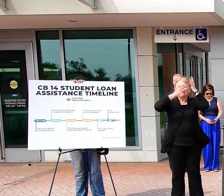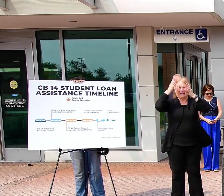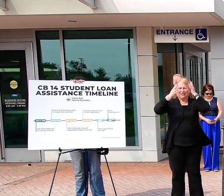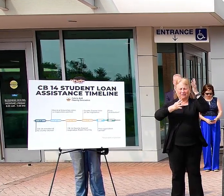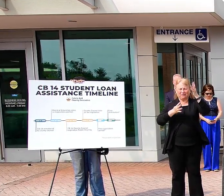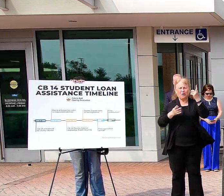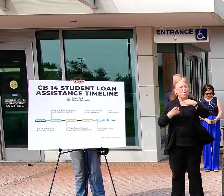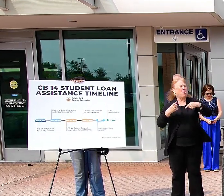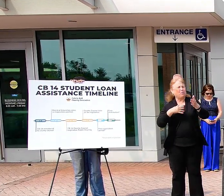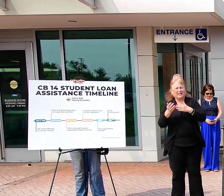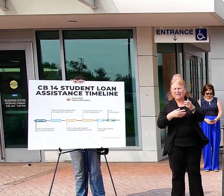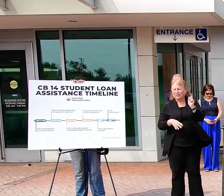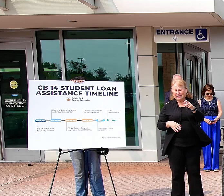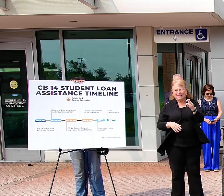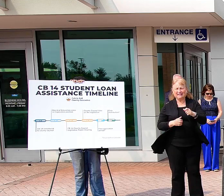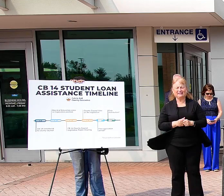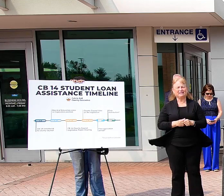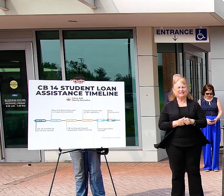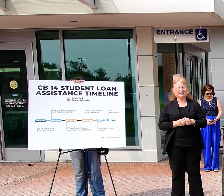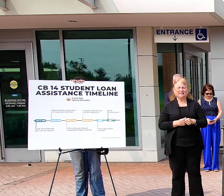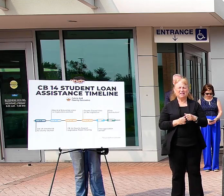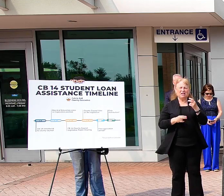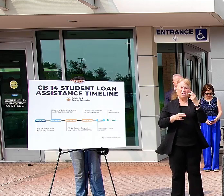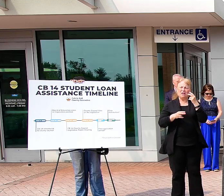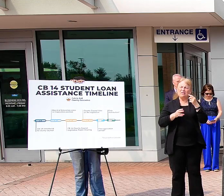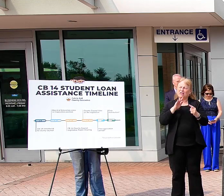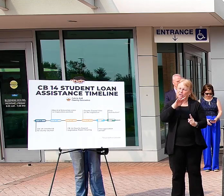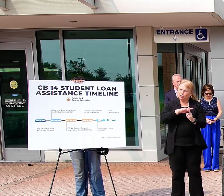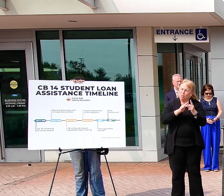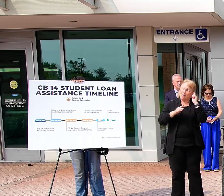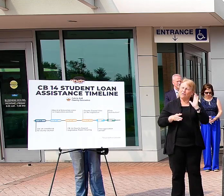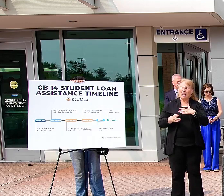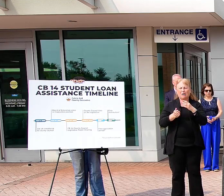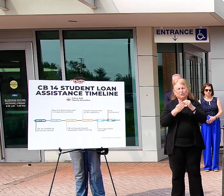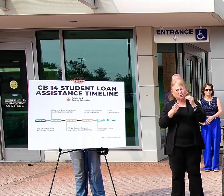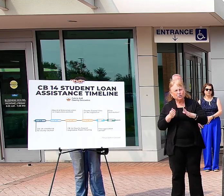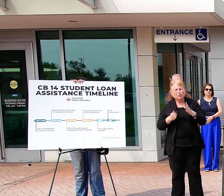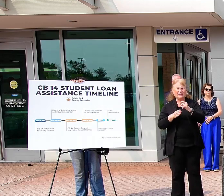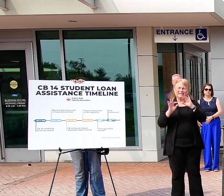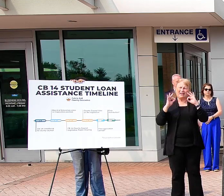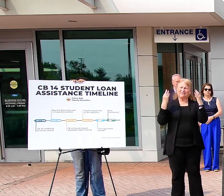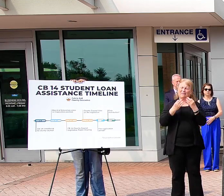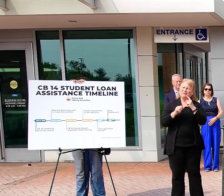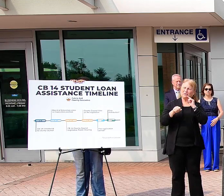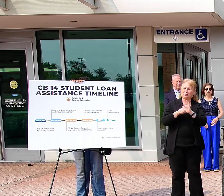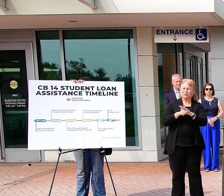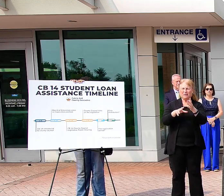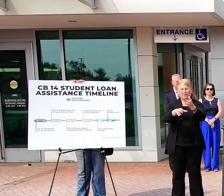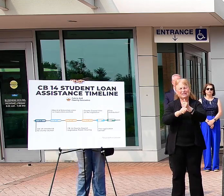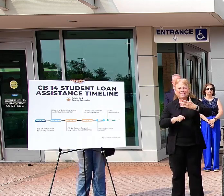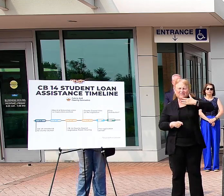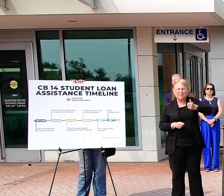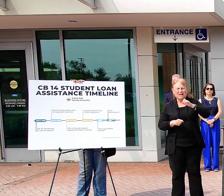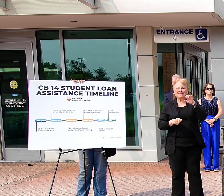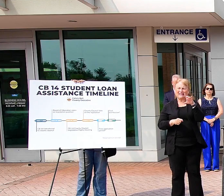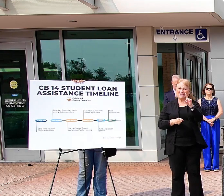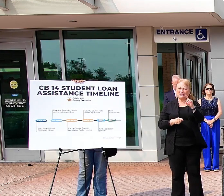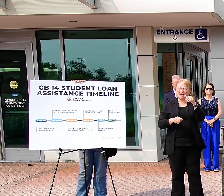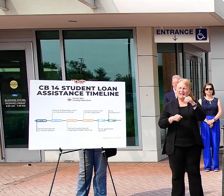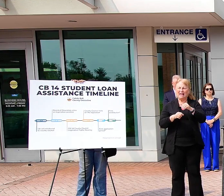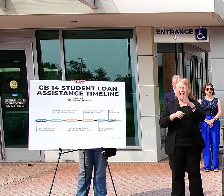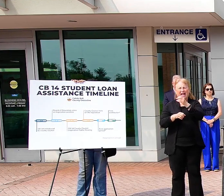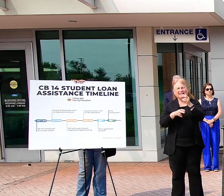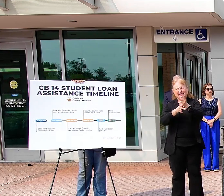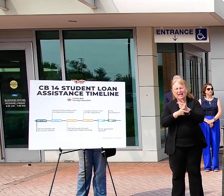innovative whenever needed. They show up for our students and families to ensure they receive the best education